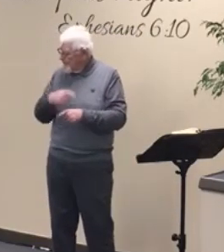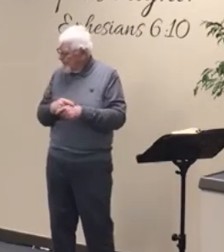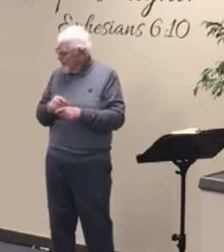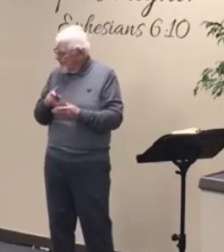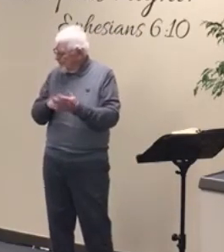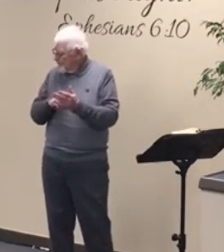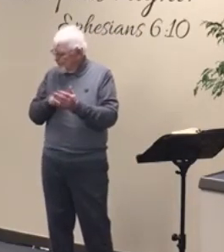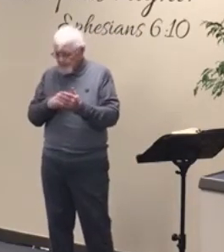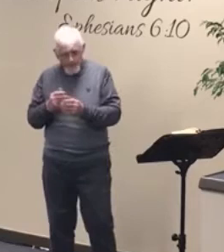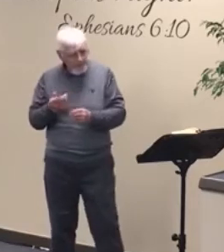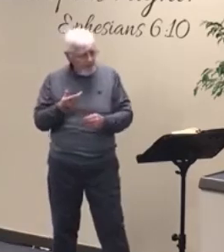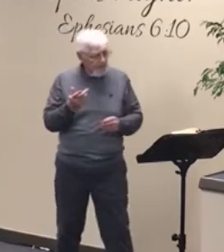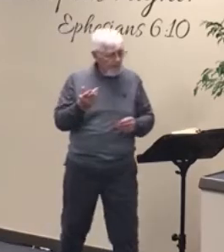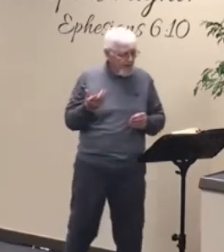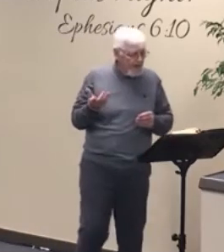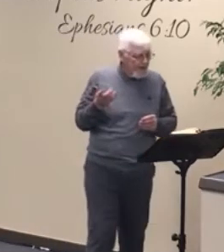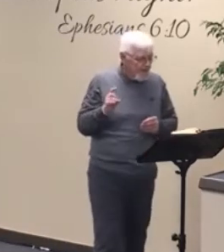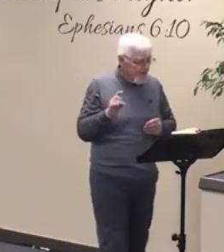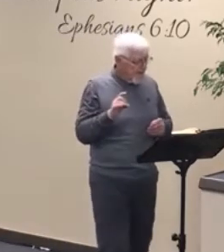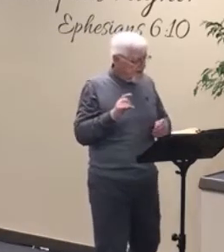few verses here, starting in verse 18.